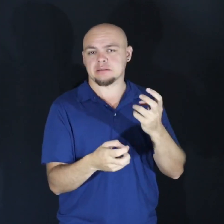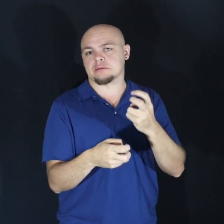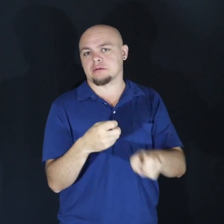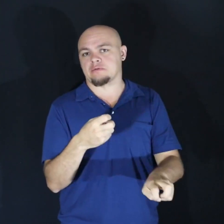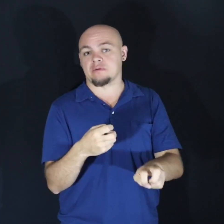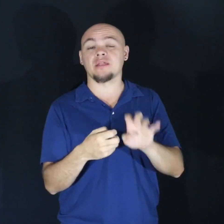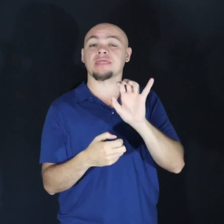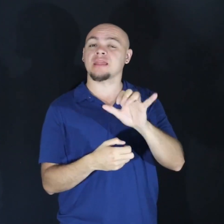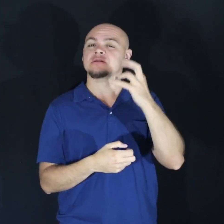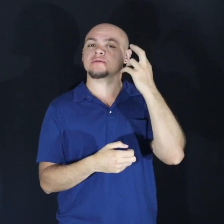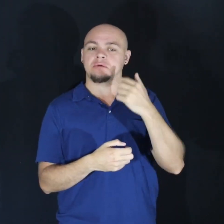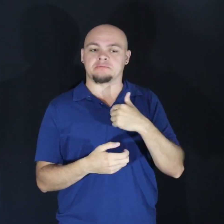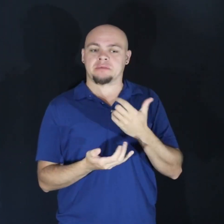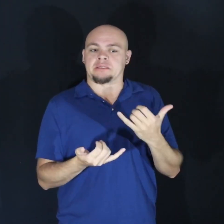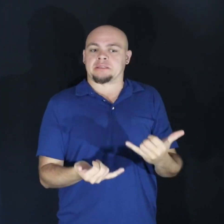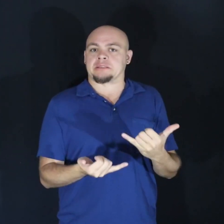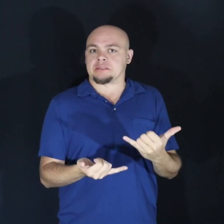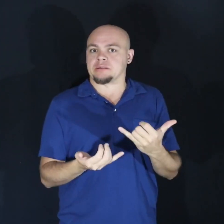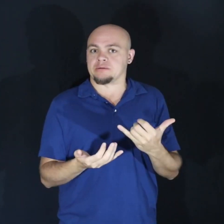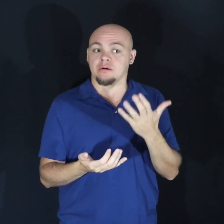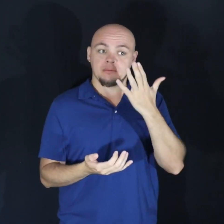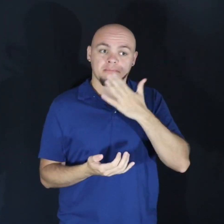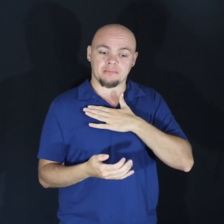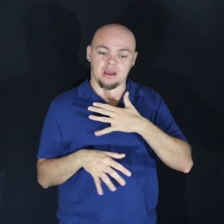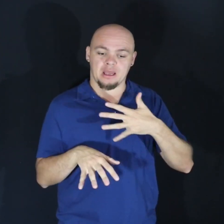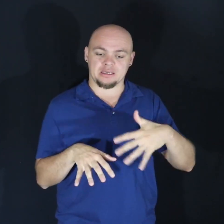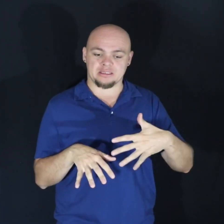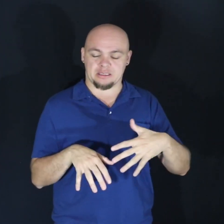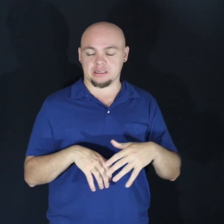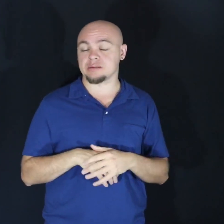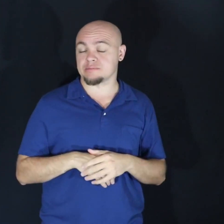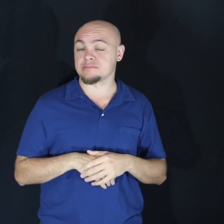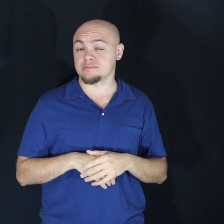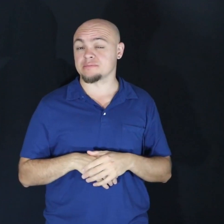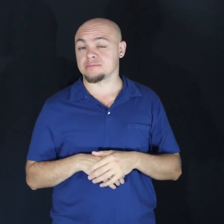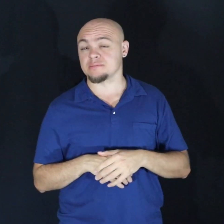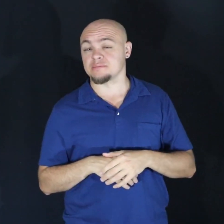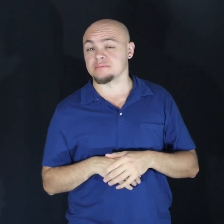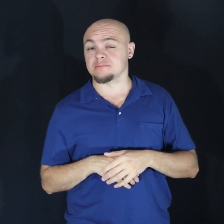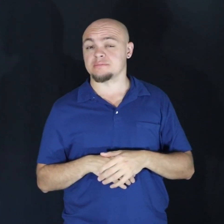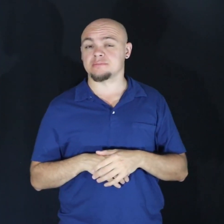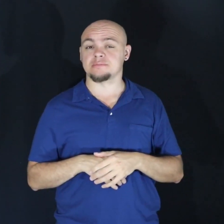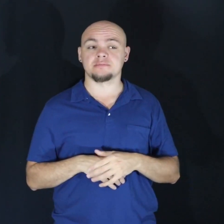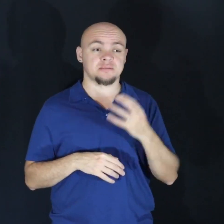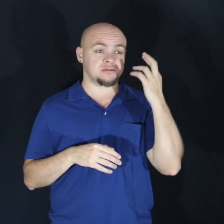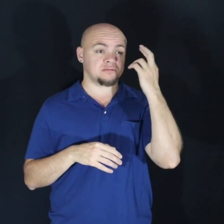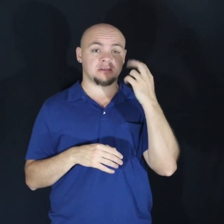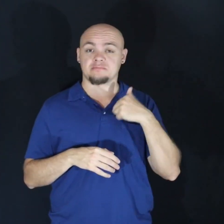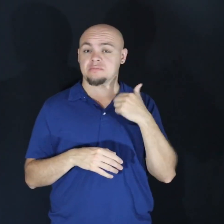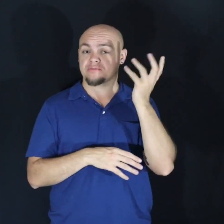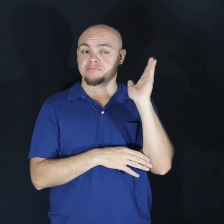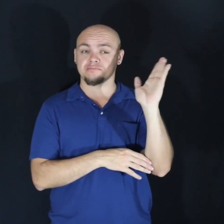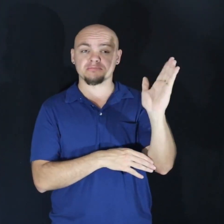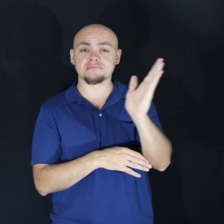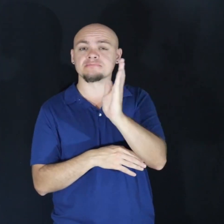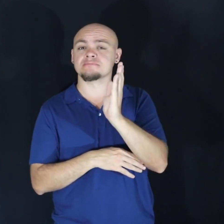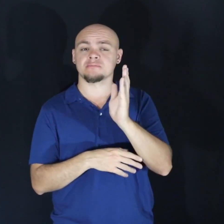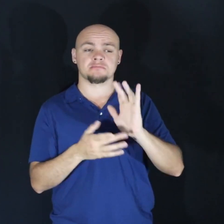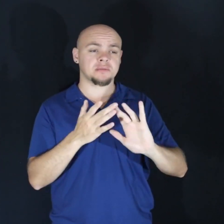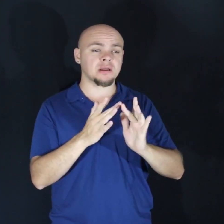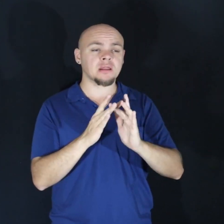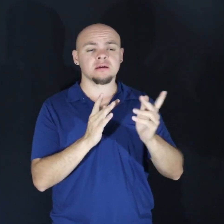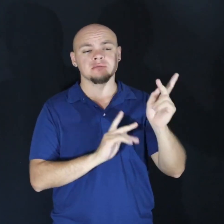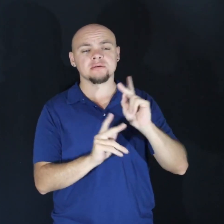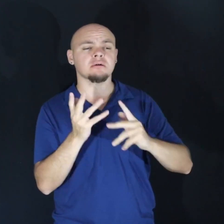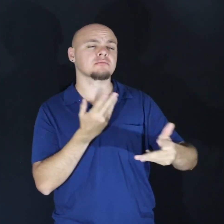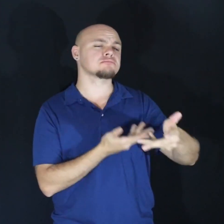actually the only reason why I'm here right now, is because of my anxiety. The fact that I'm able to talk to all you guys, multiple people online,